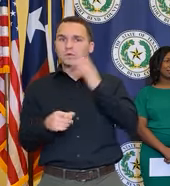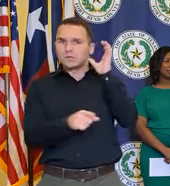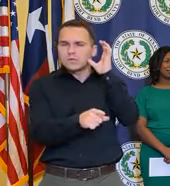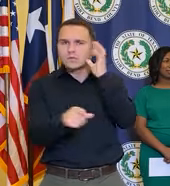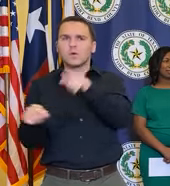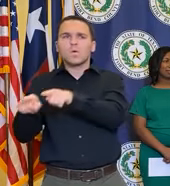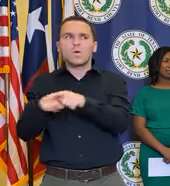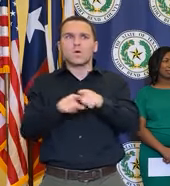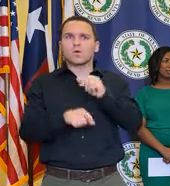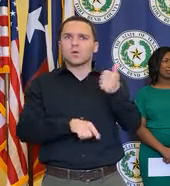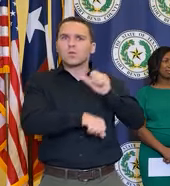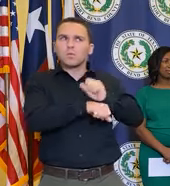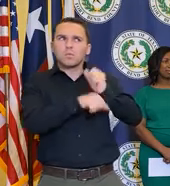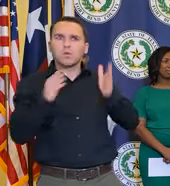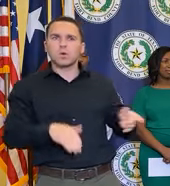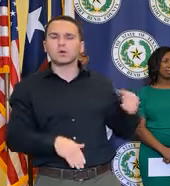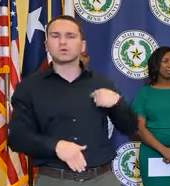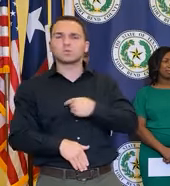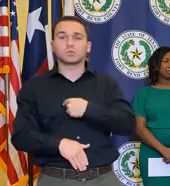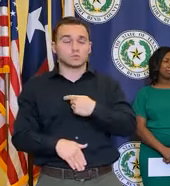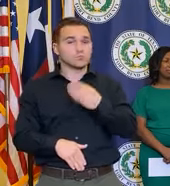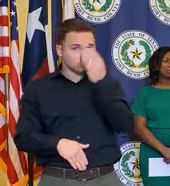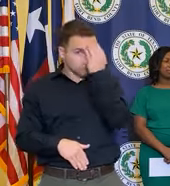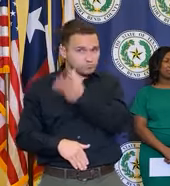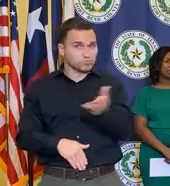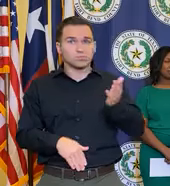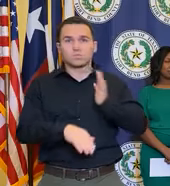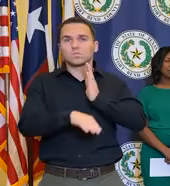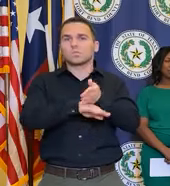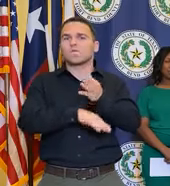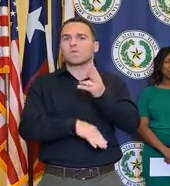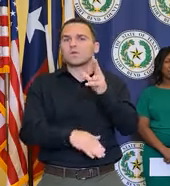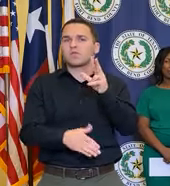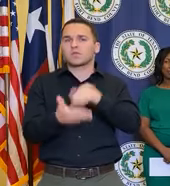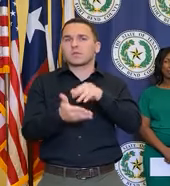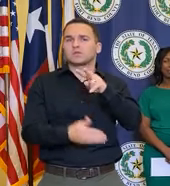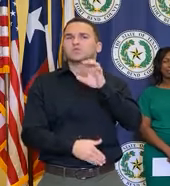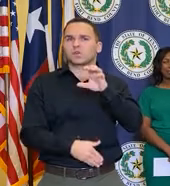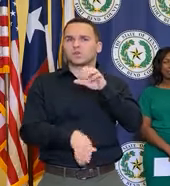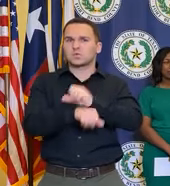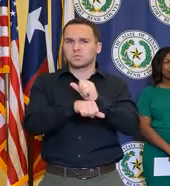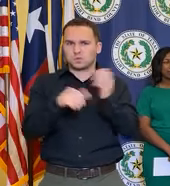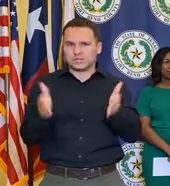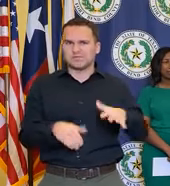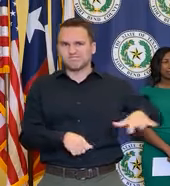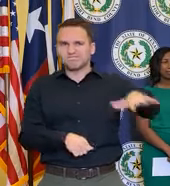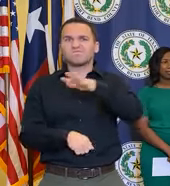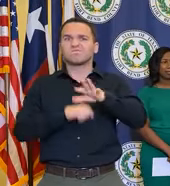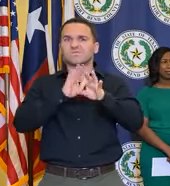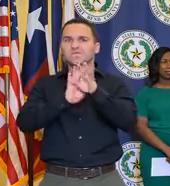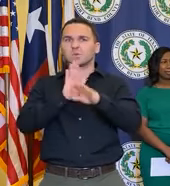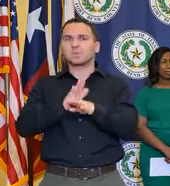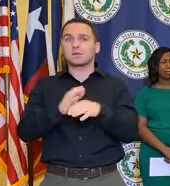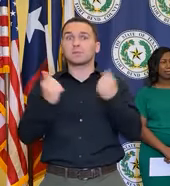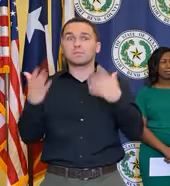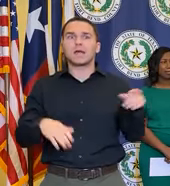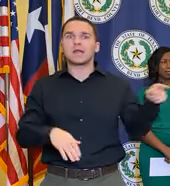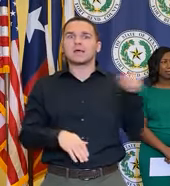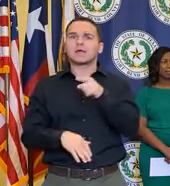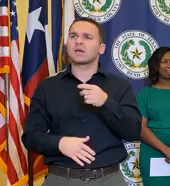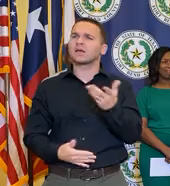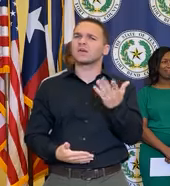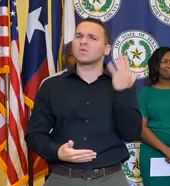we have almost 3,200 employees in Fort Bend County. And they always, many people always said, why can't we make it?